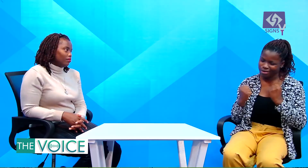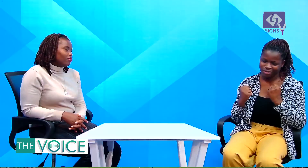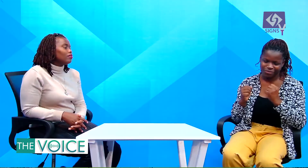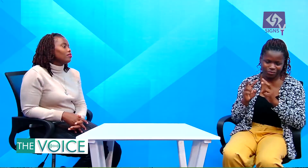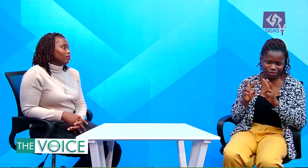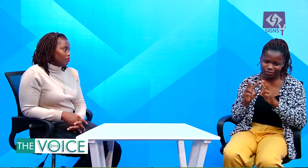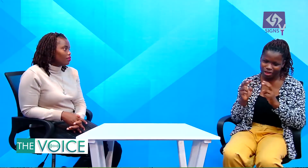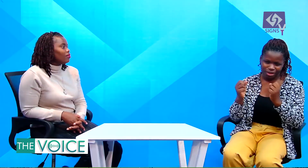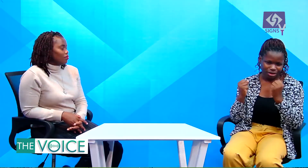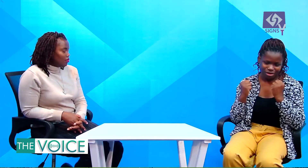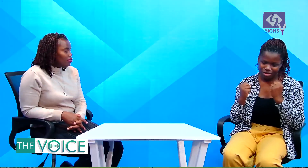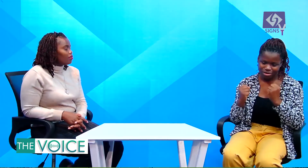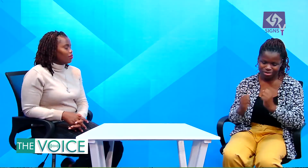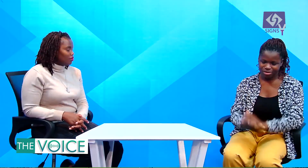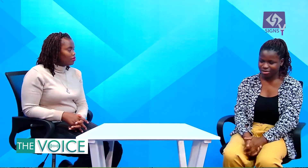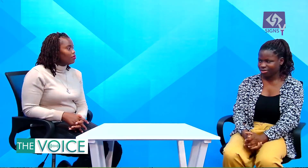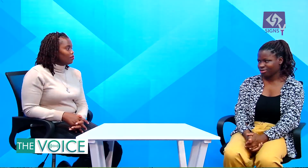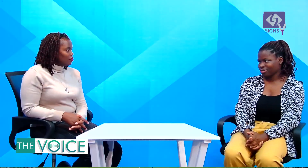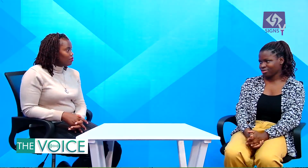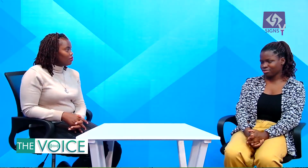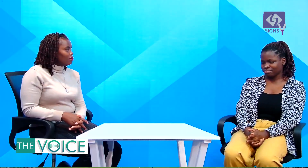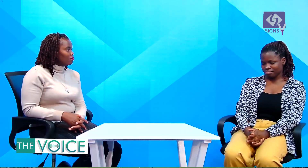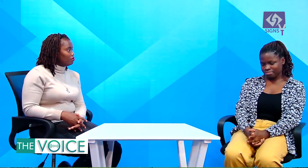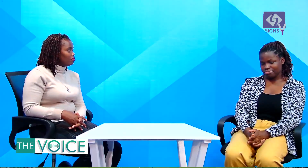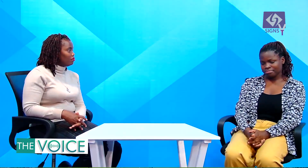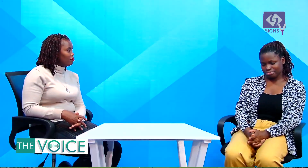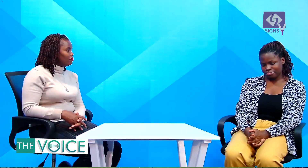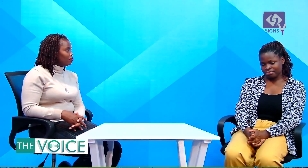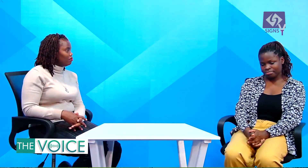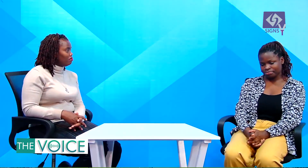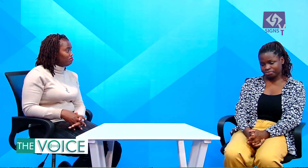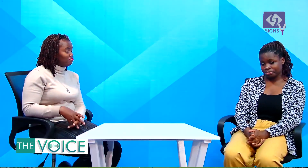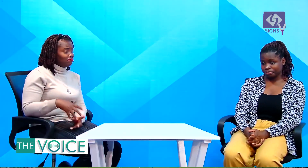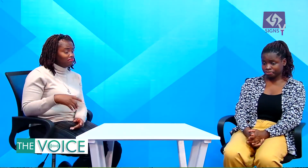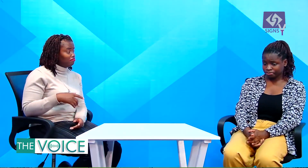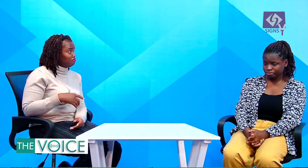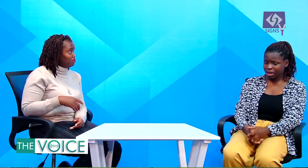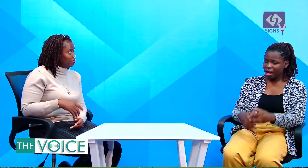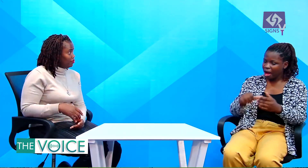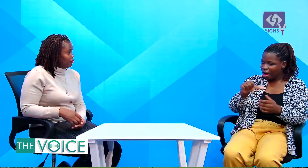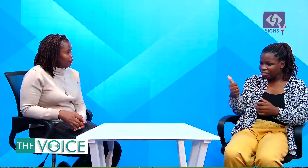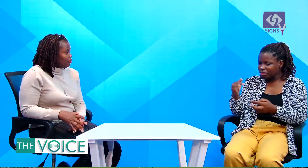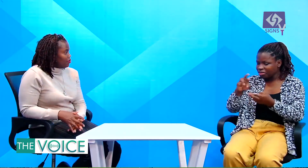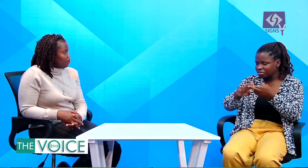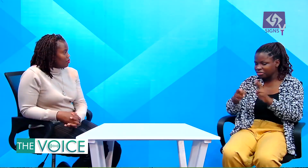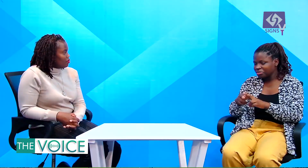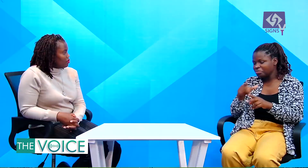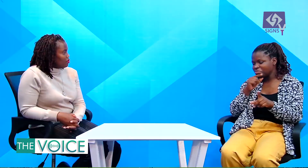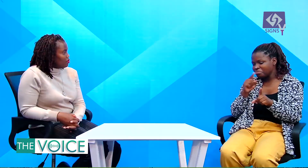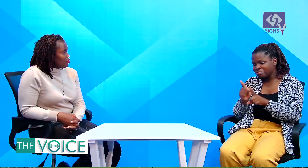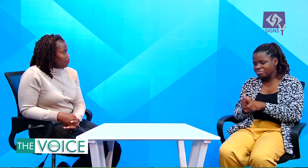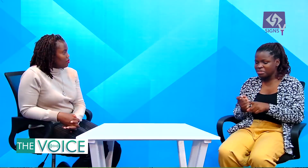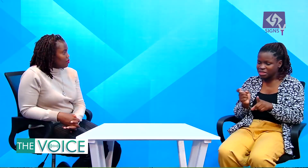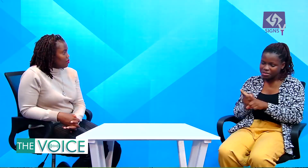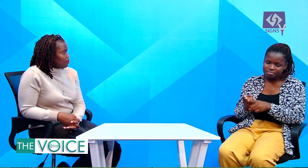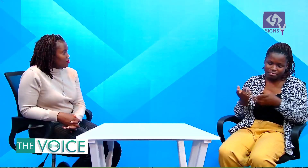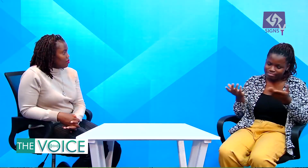it was really challenging. We had some challenging experiences from my parents really had some challenging experiences.